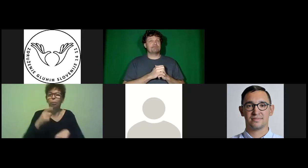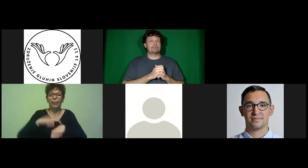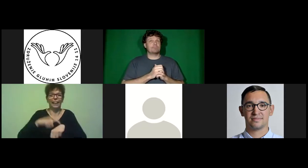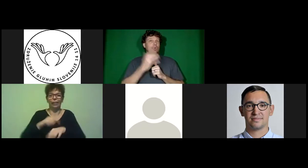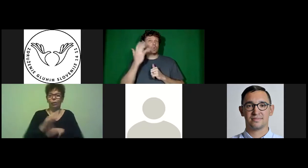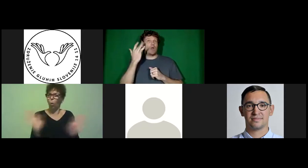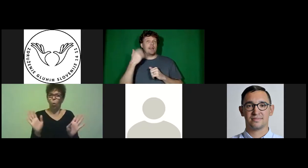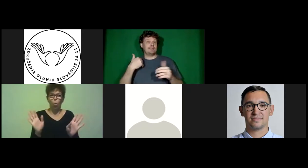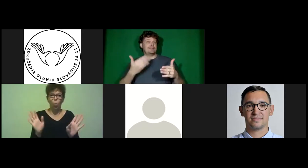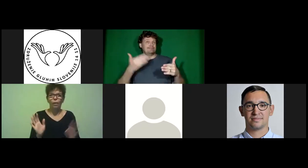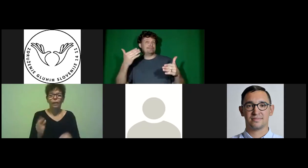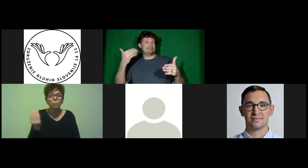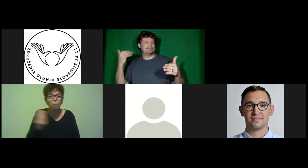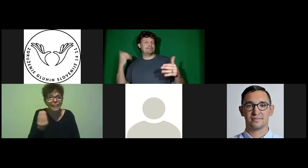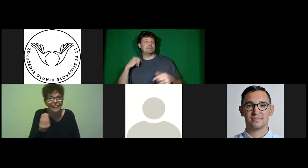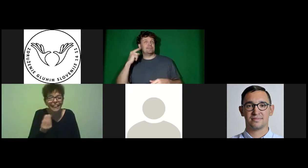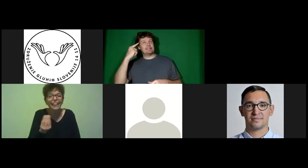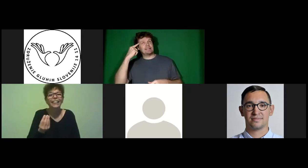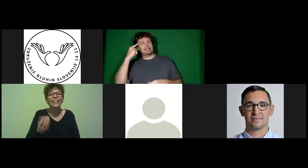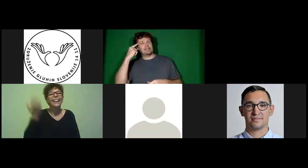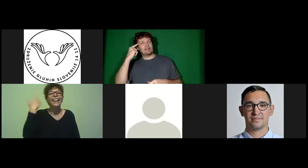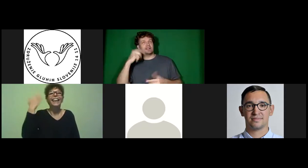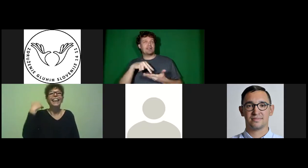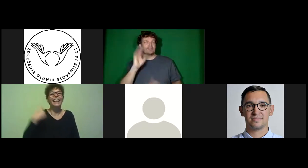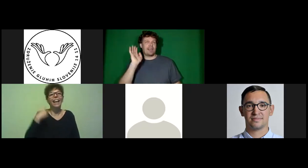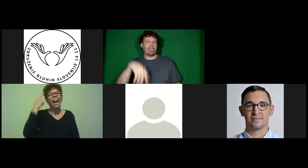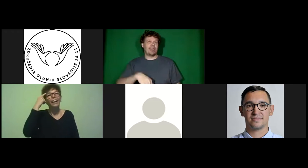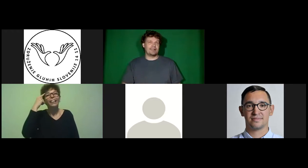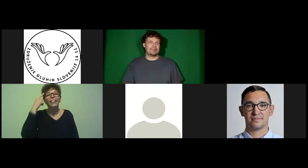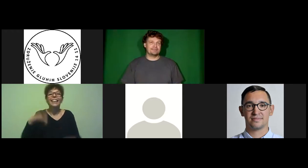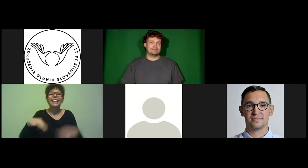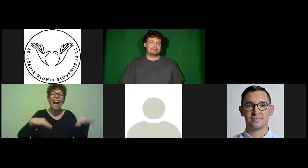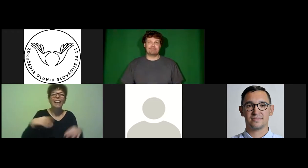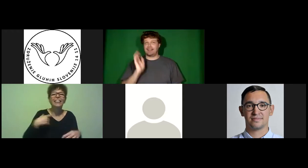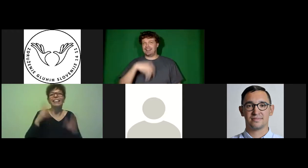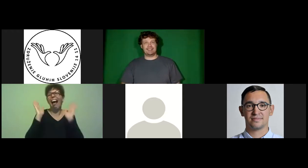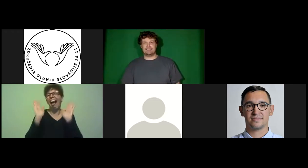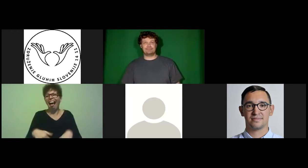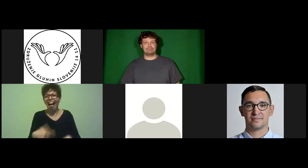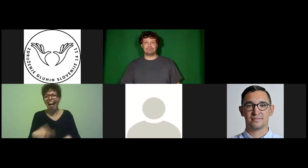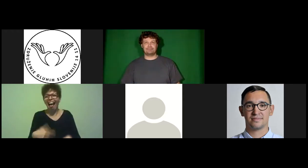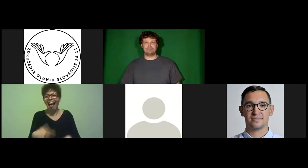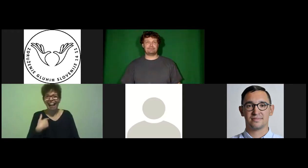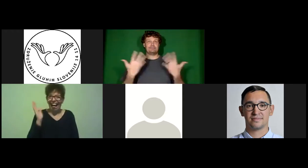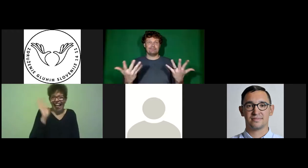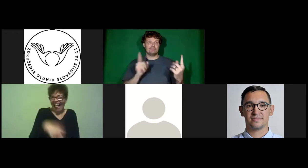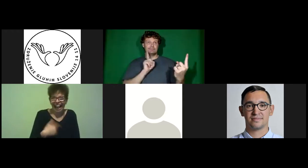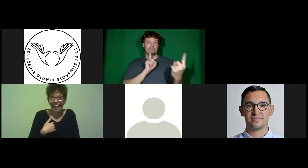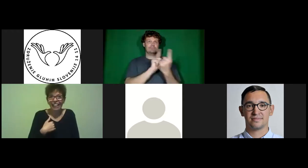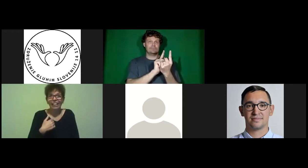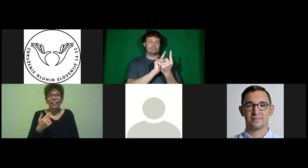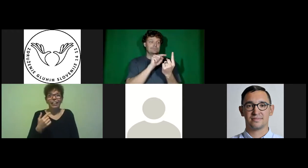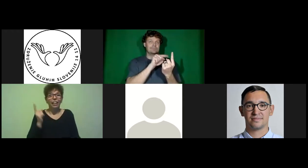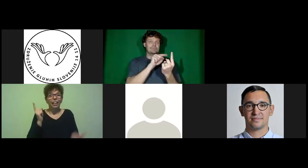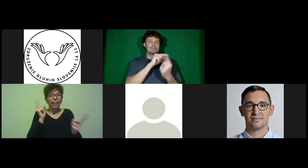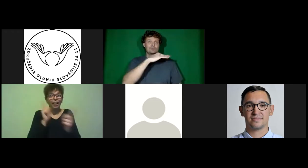My experience dancing was really a beautiful experience. To be honest, I always thought, ugh, dancing,